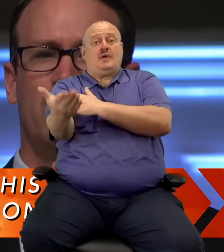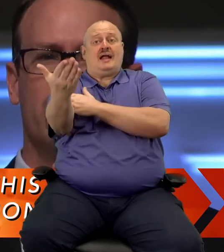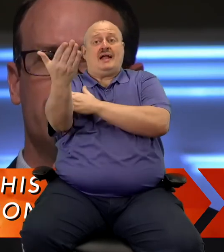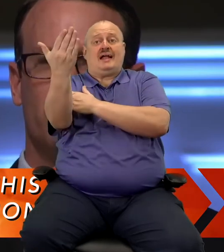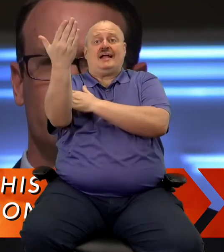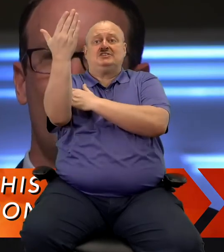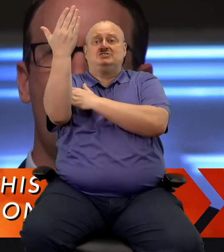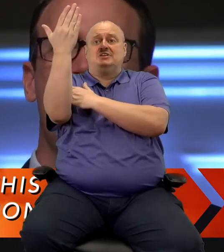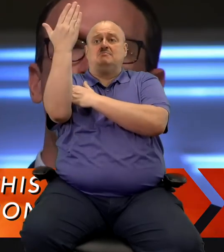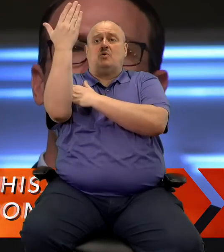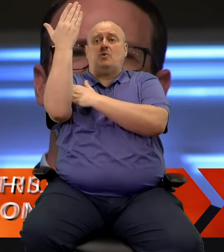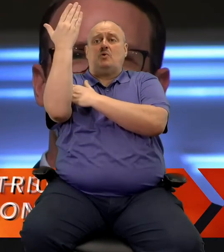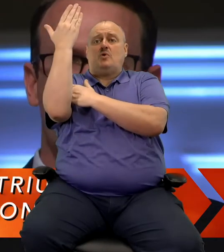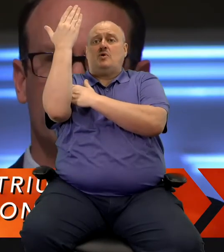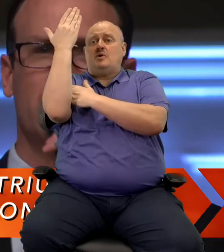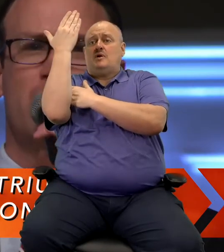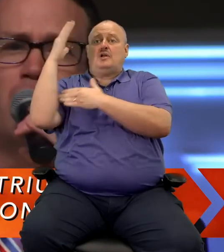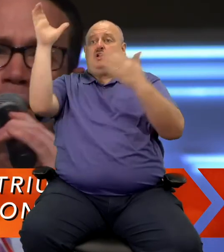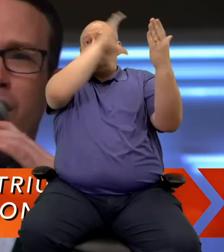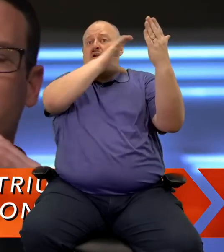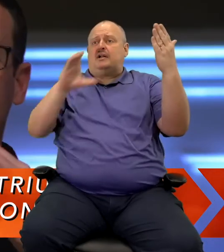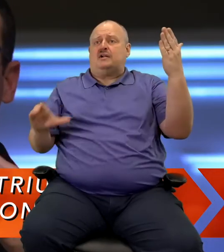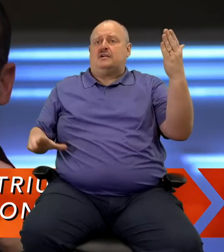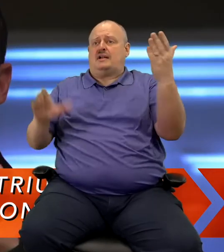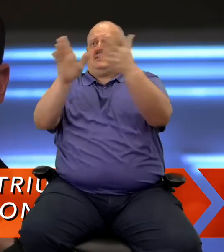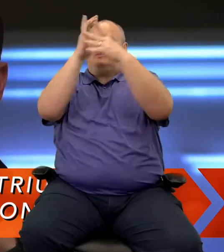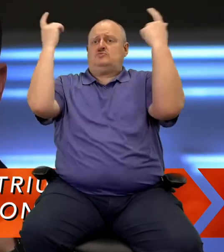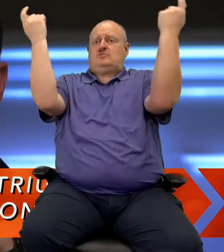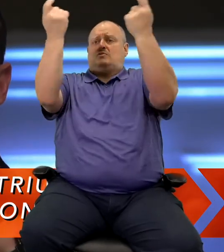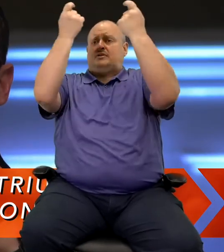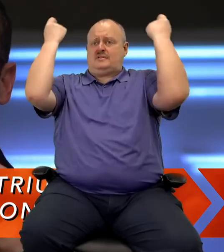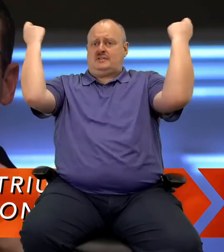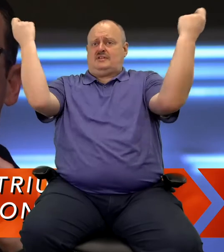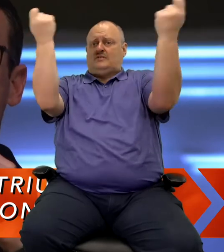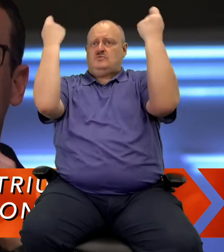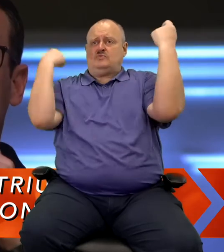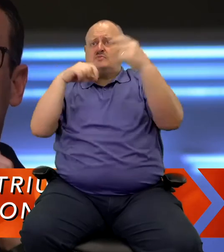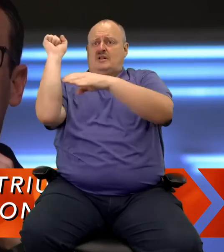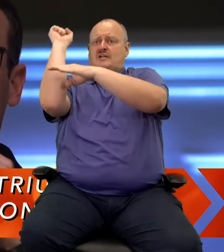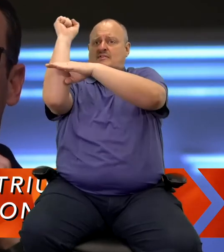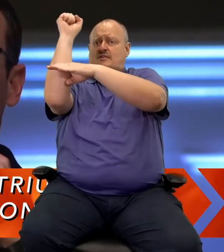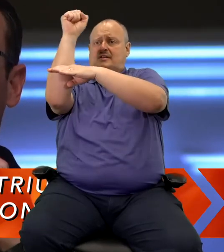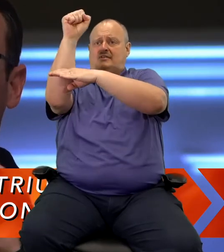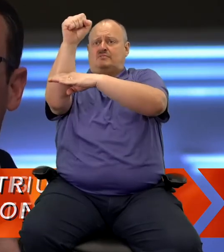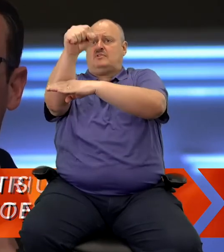resurrection morn, he ordained us to die.